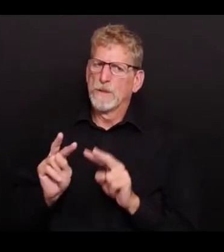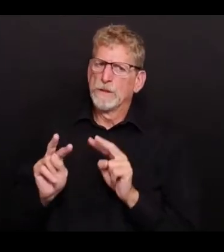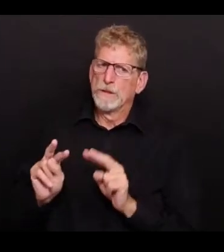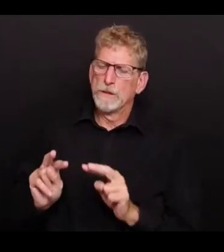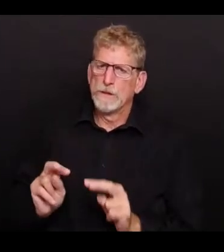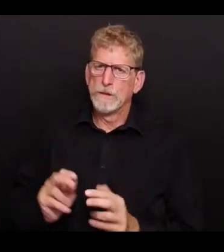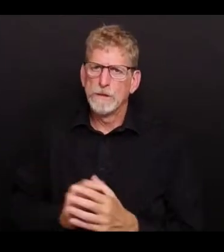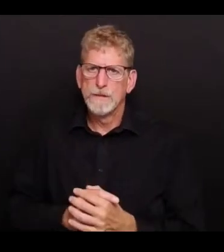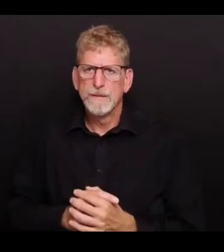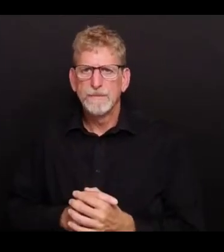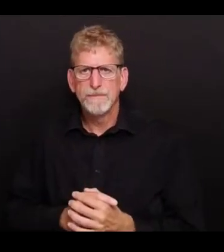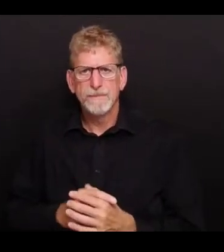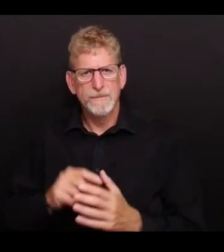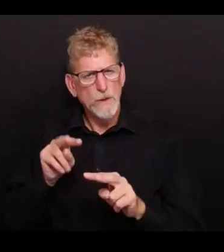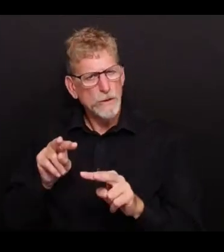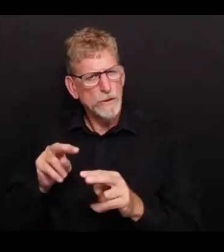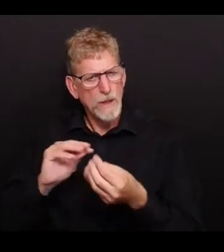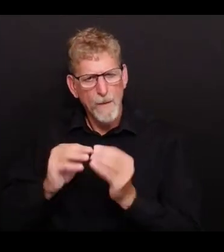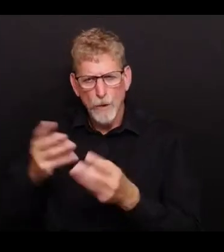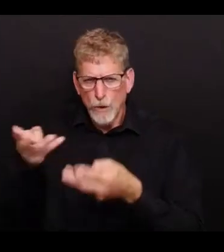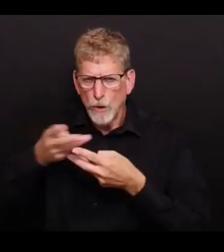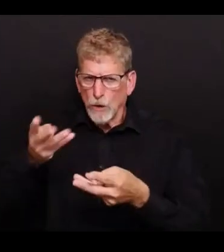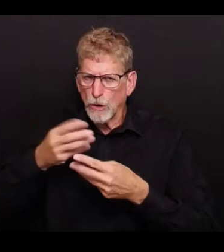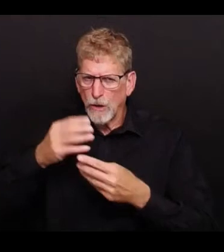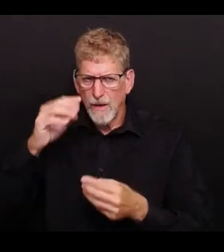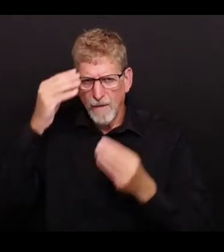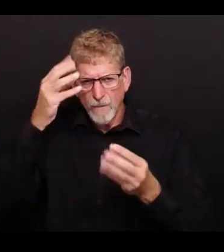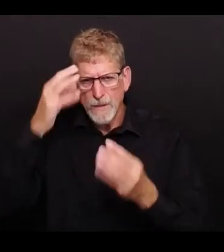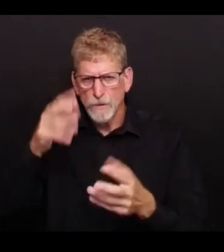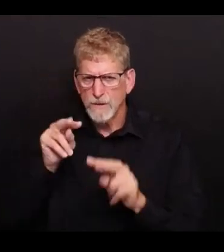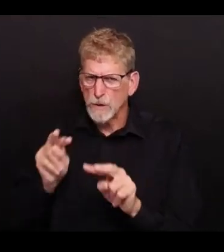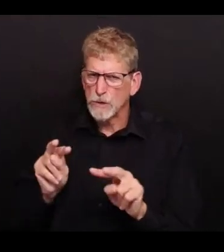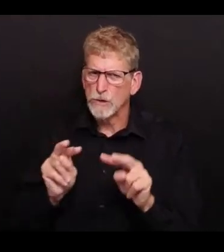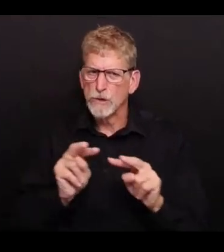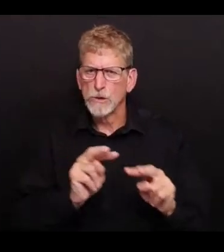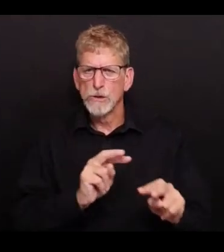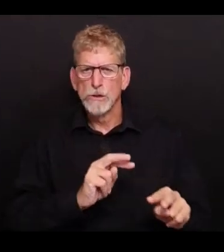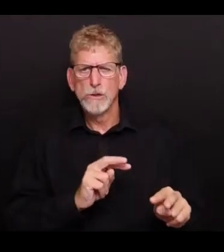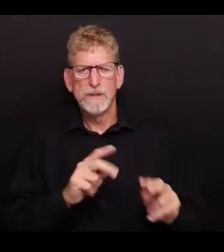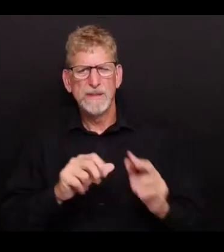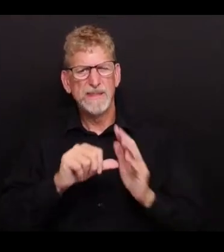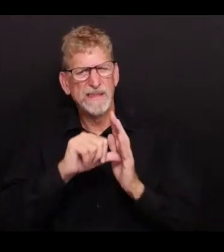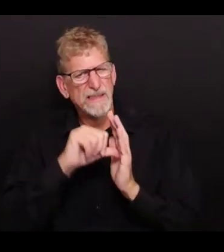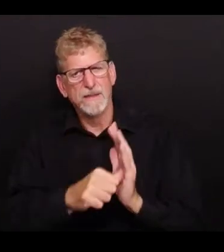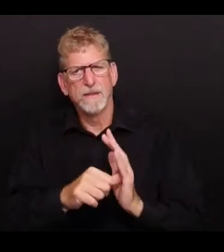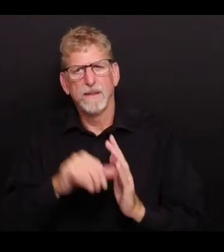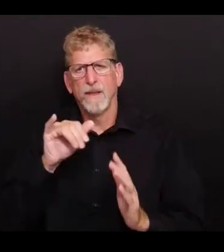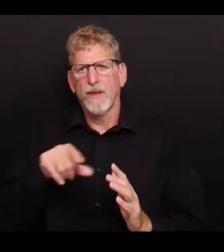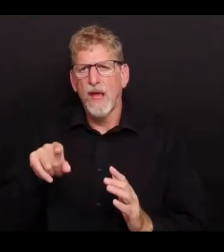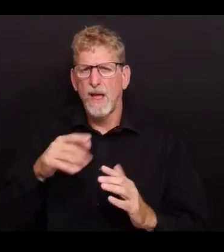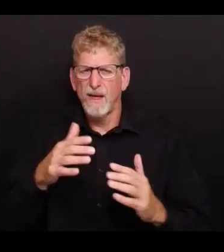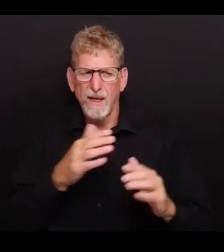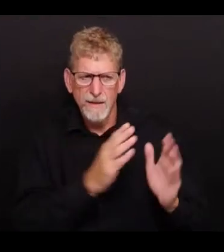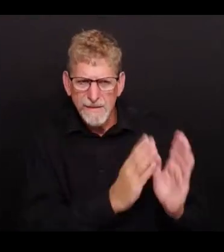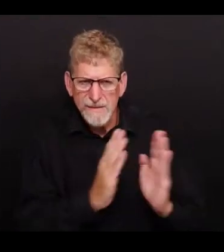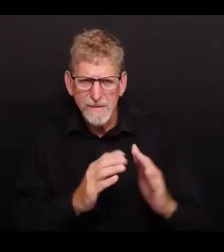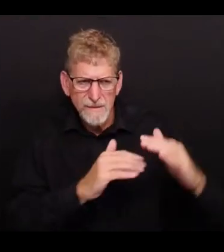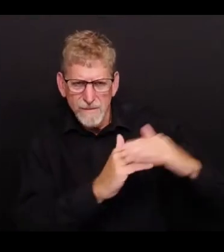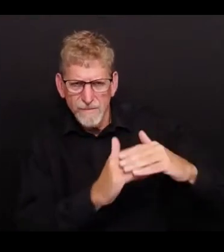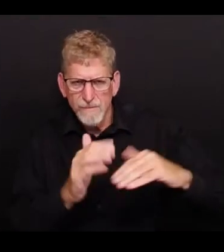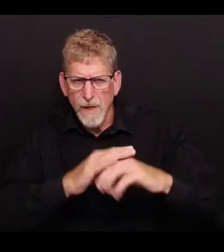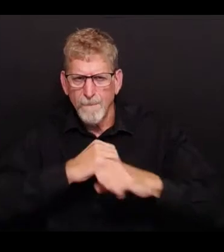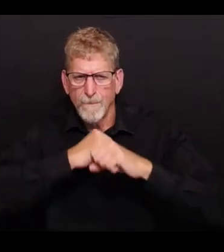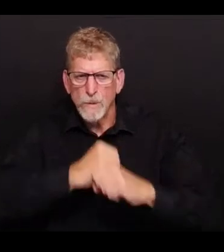two commissioners have re-emphasized the importance of layered mitigation. Sure. And if I could just clarify something, last